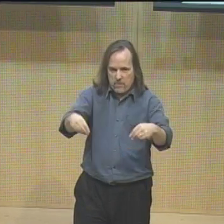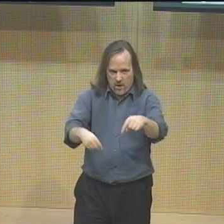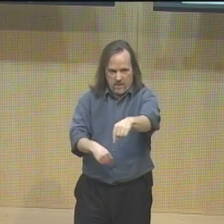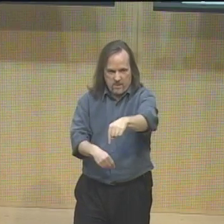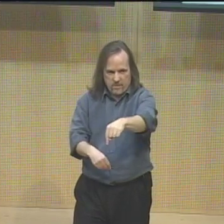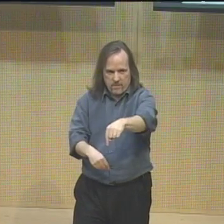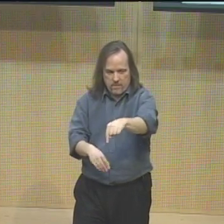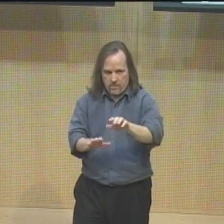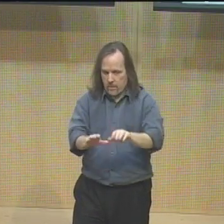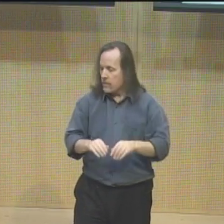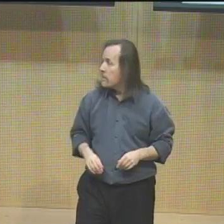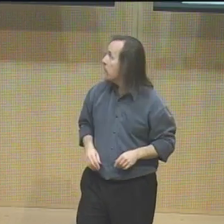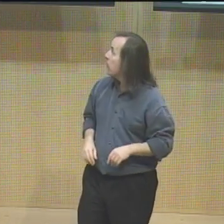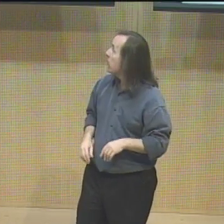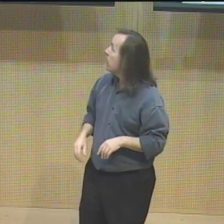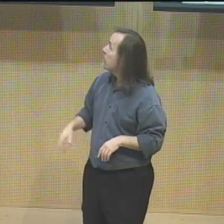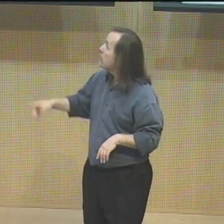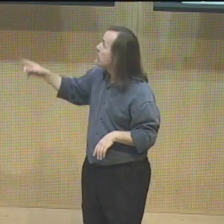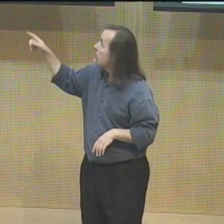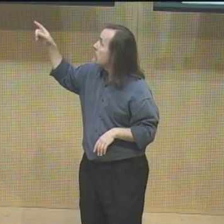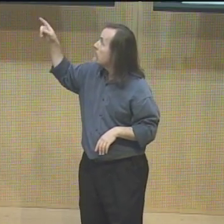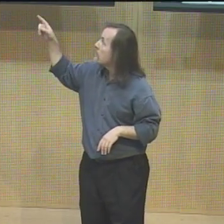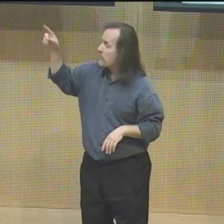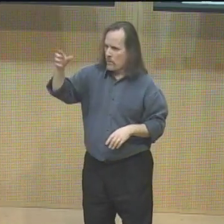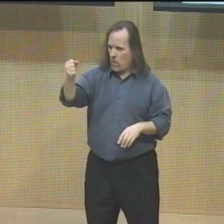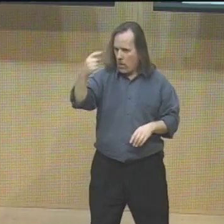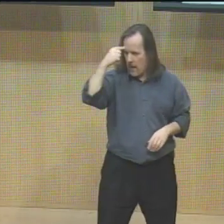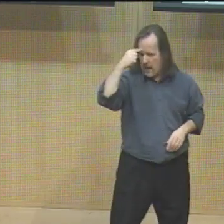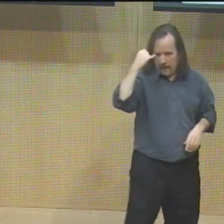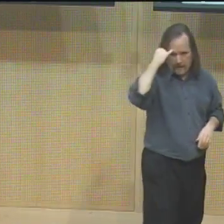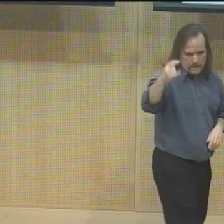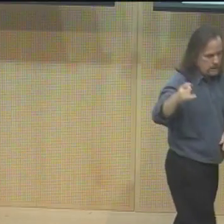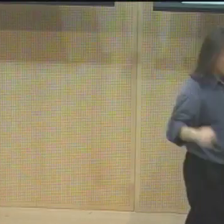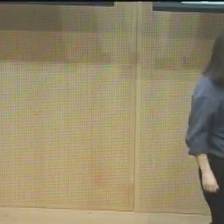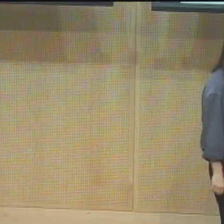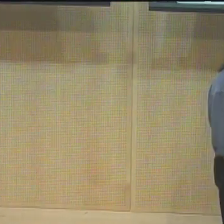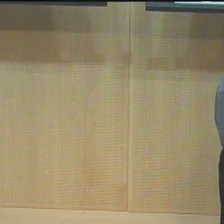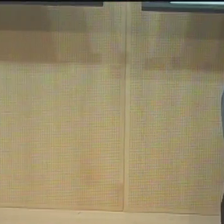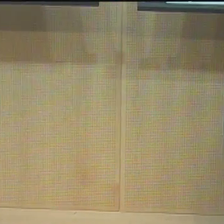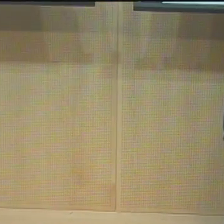same table purchasing whatever articles or things that are being sold.